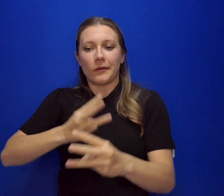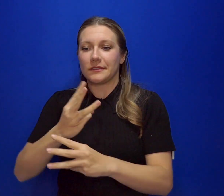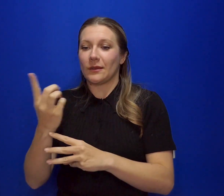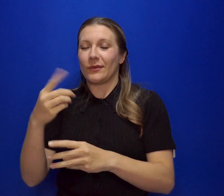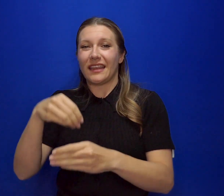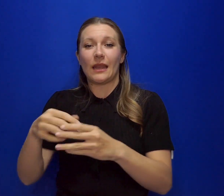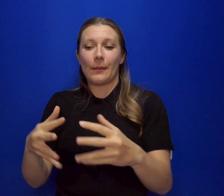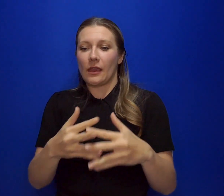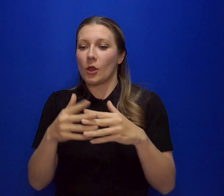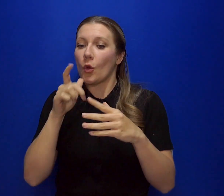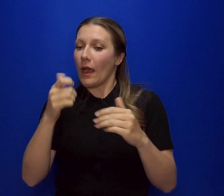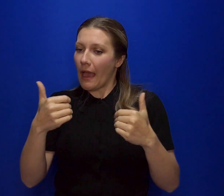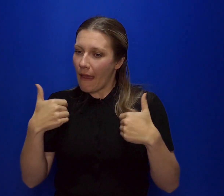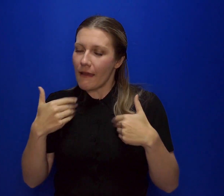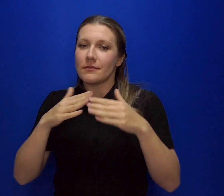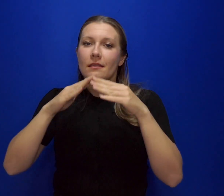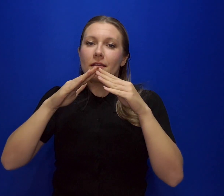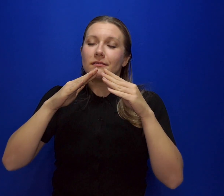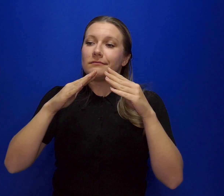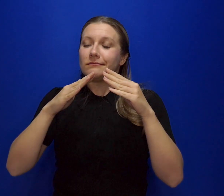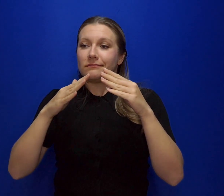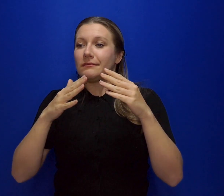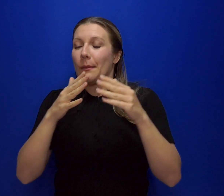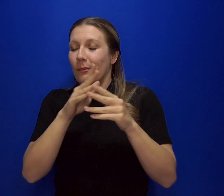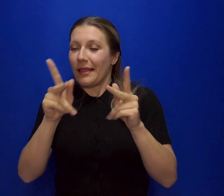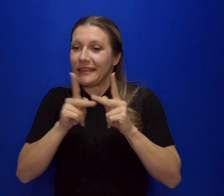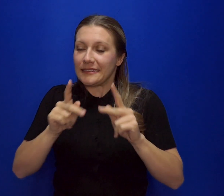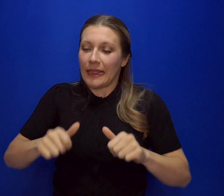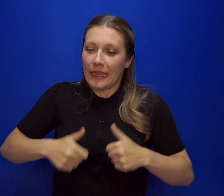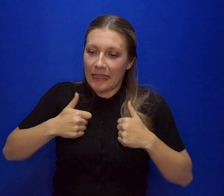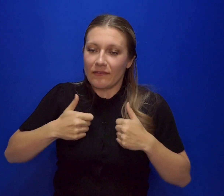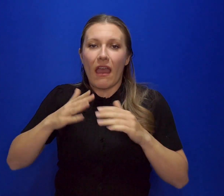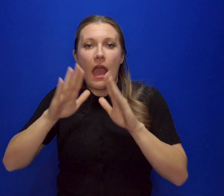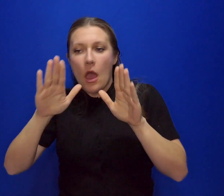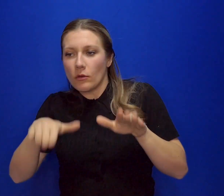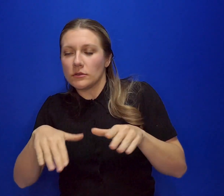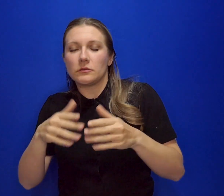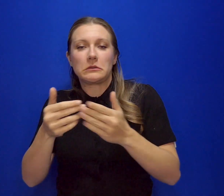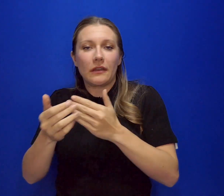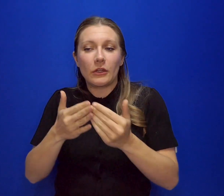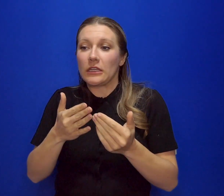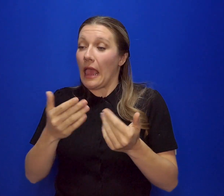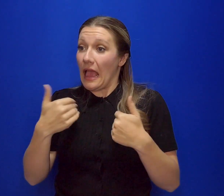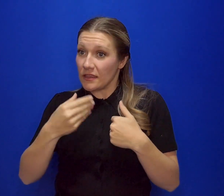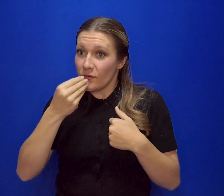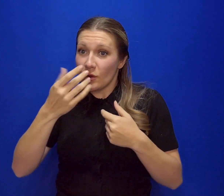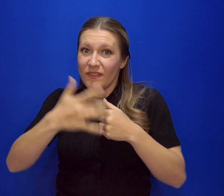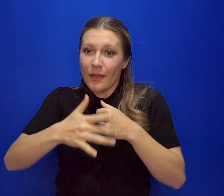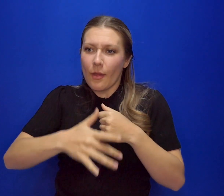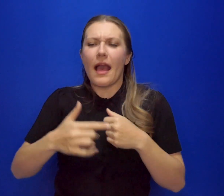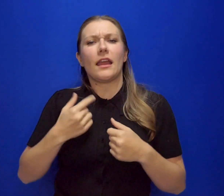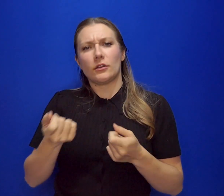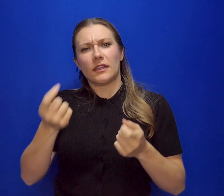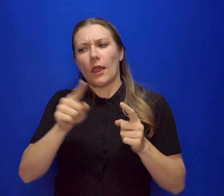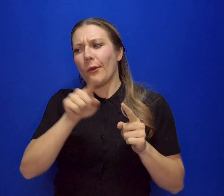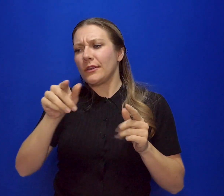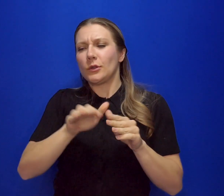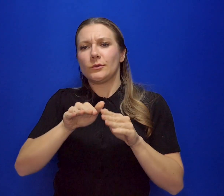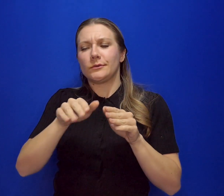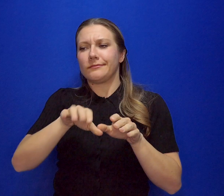who's living in a house where food's readily available. I get, you know, going to your neighbor's house or something like that, not feeling scared, but you don't start getting into